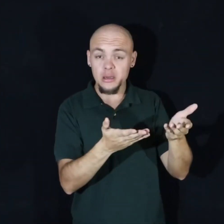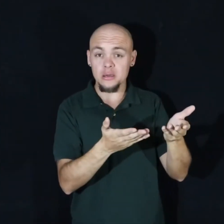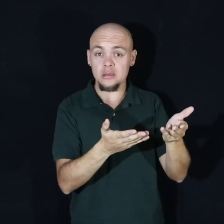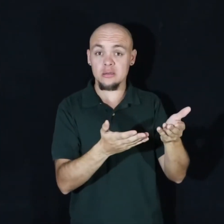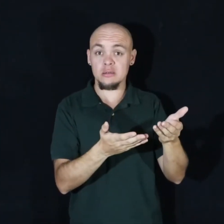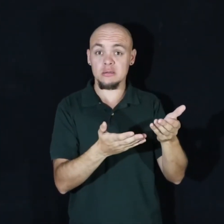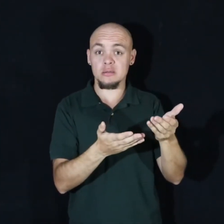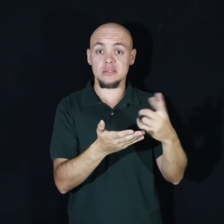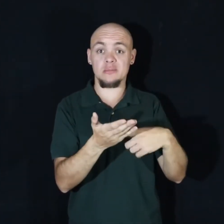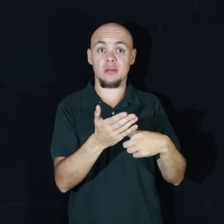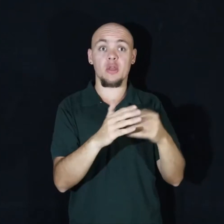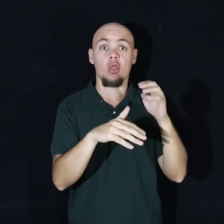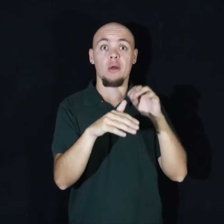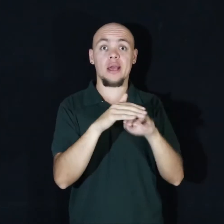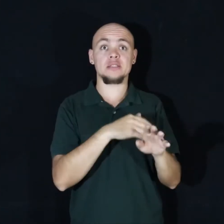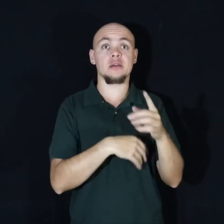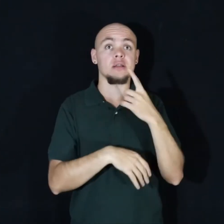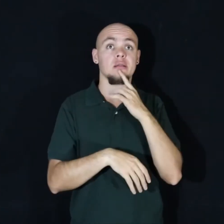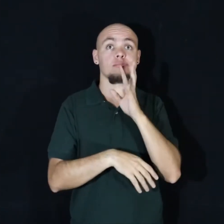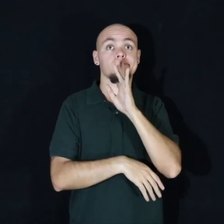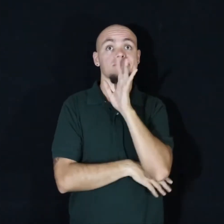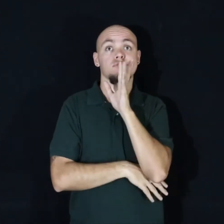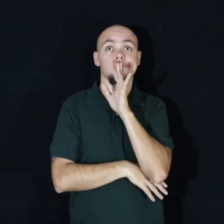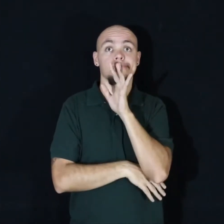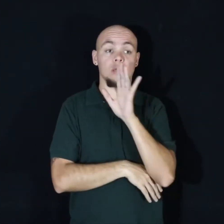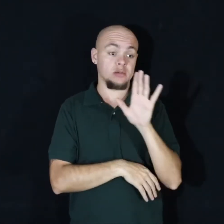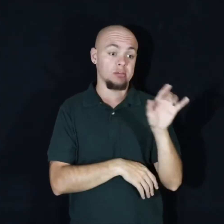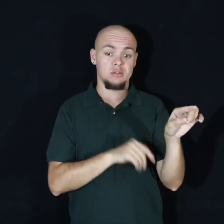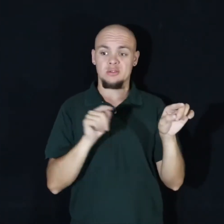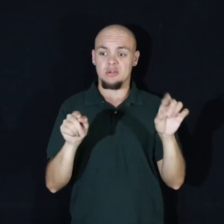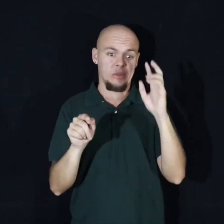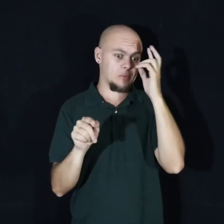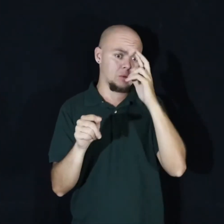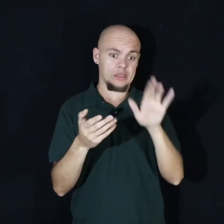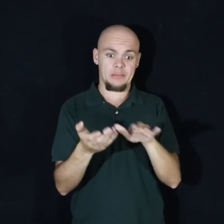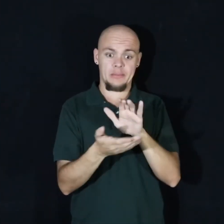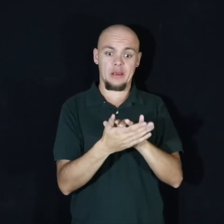Oftentimes you simply walk in, you officiate the wedding, and that's it. You don't know anything